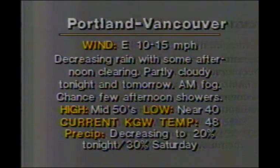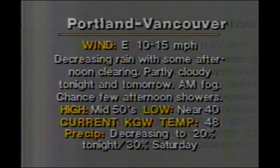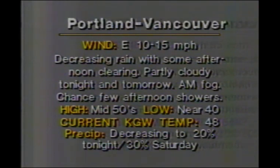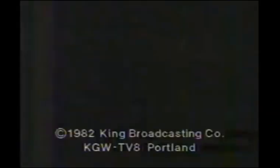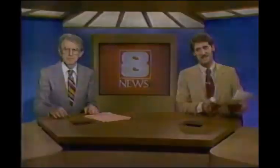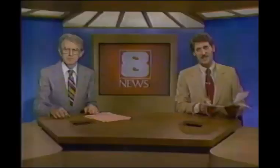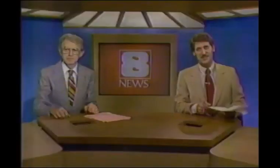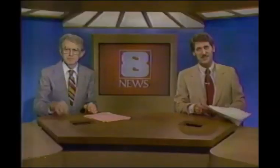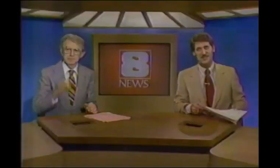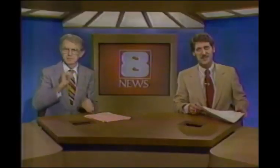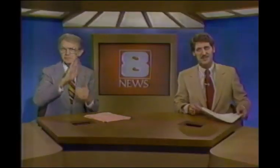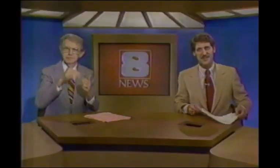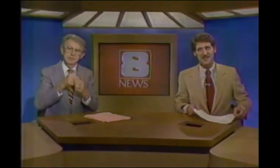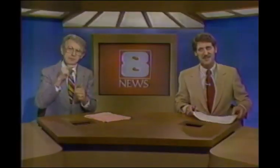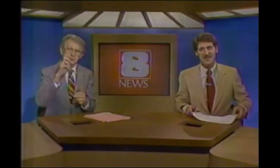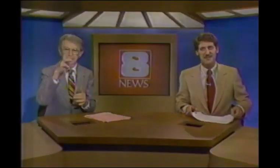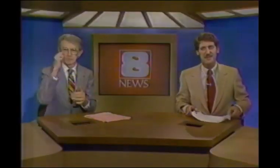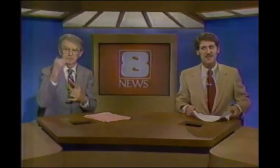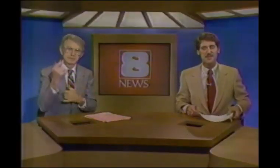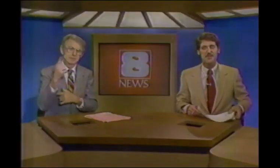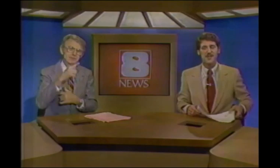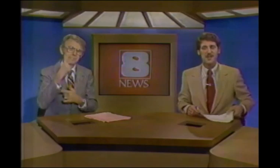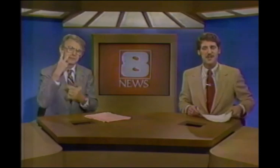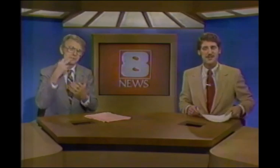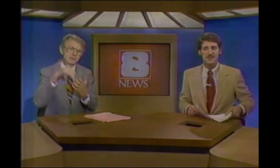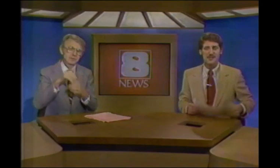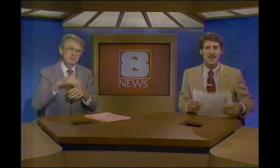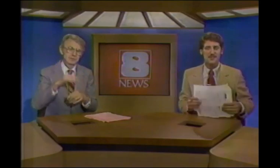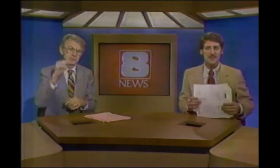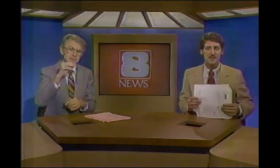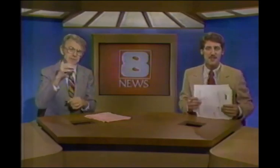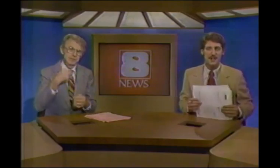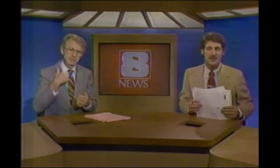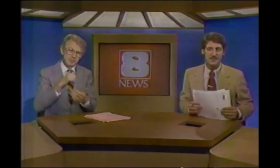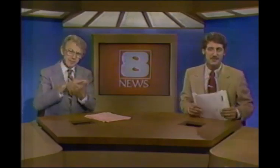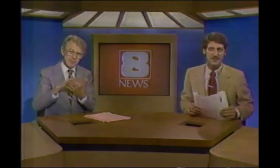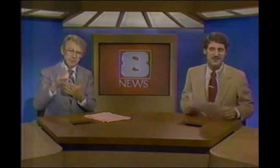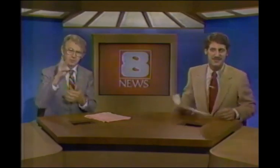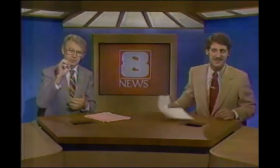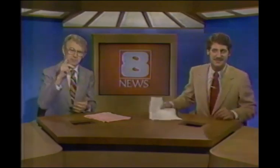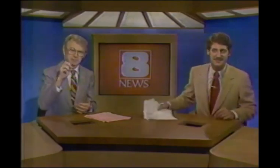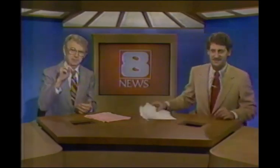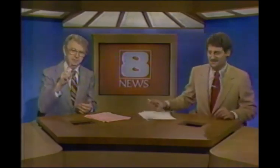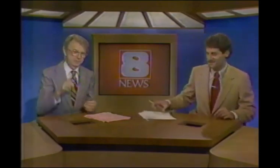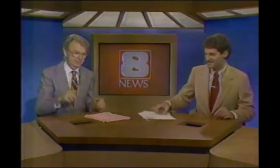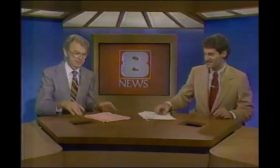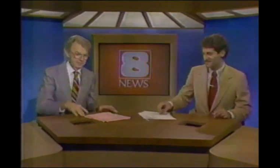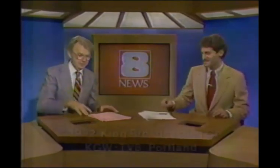mid-50s. That's news and weather for now. For Hank and me, have a good weekend. And News 8 will be back at noon.